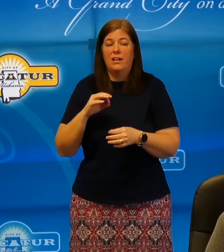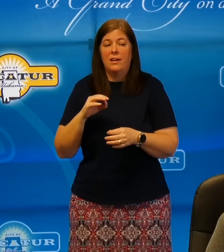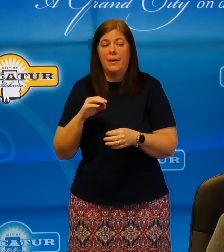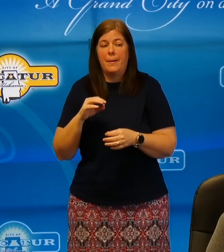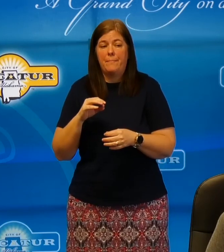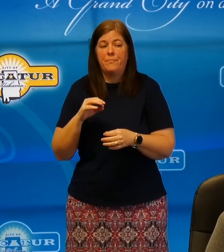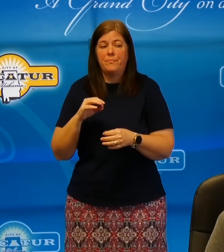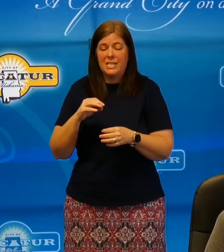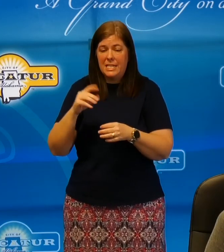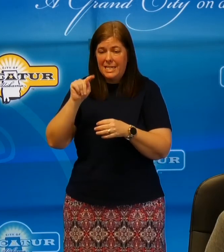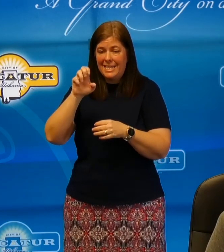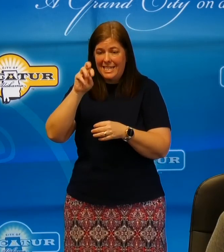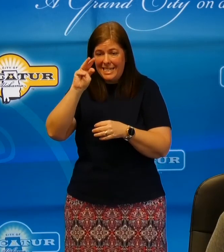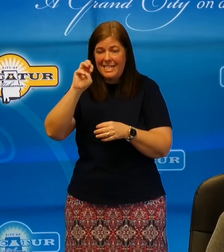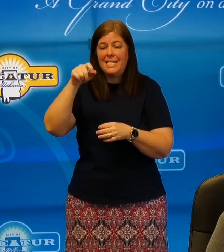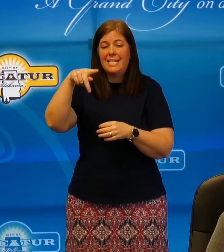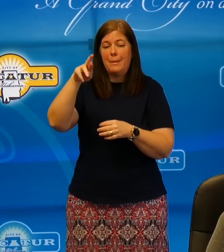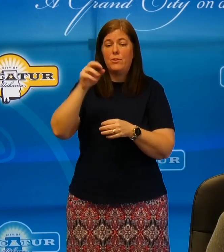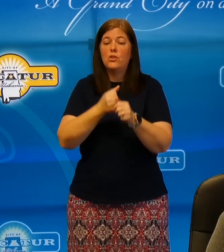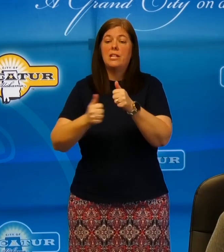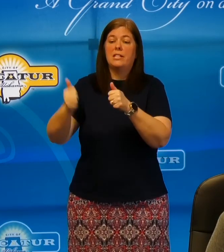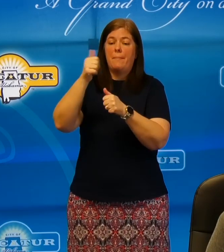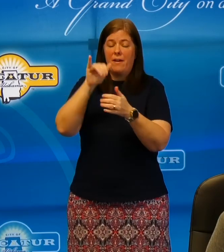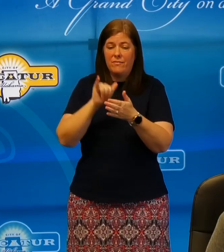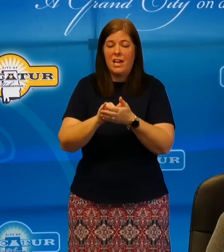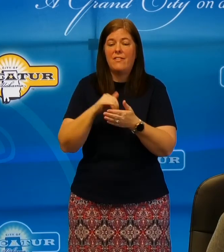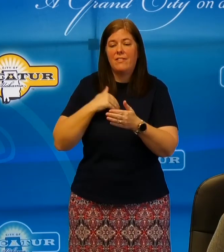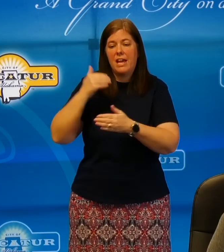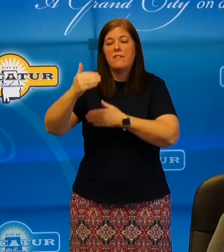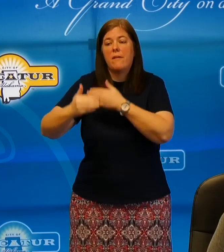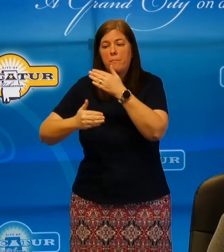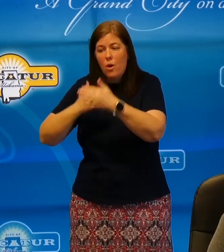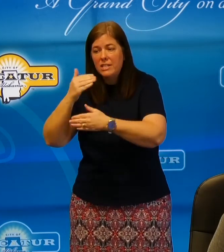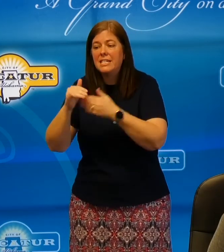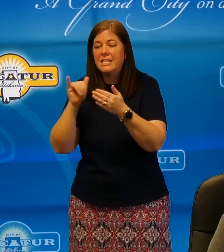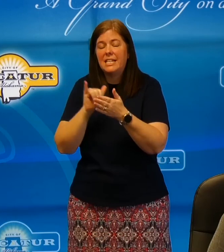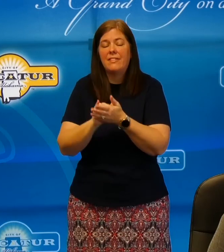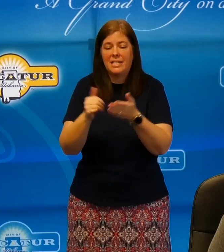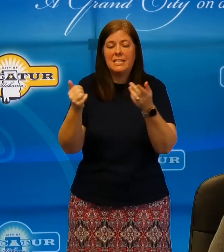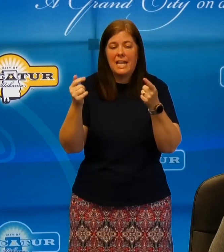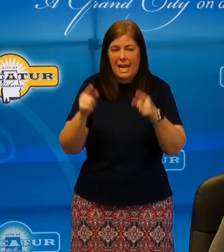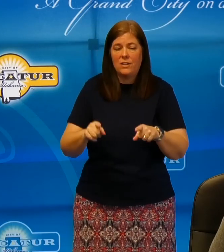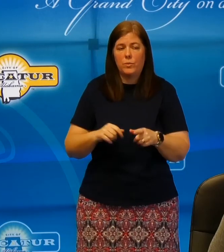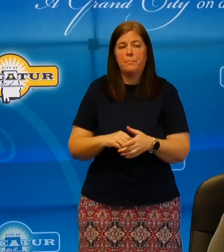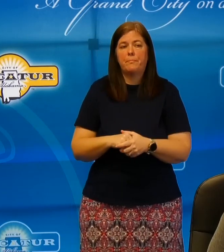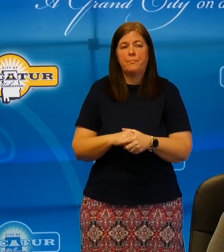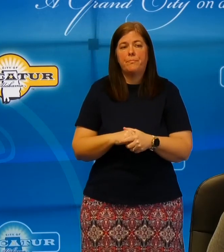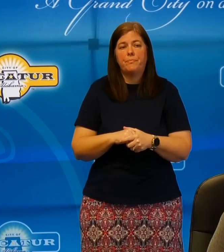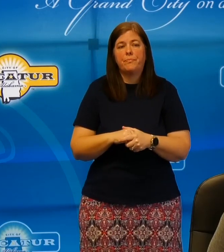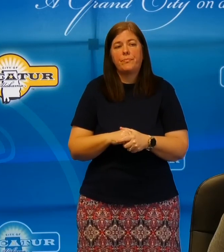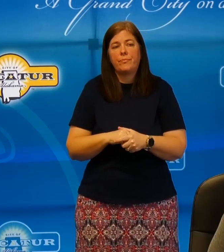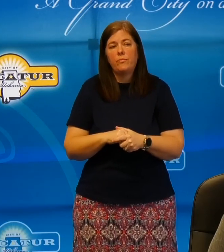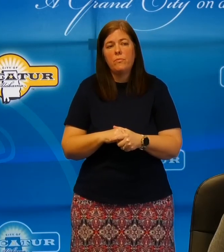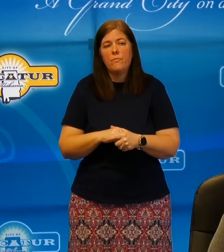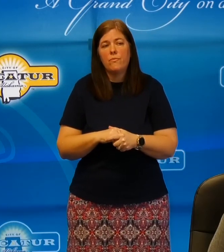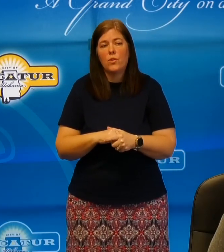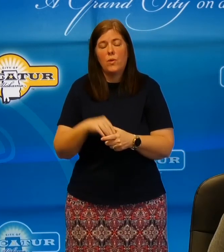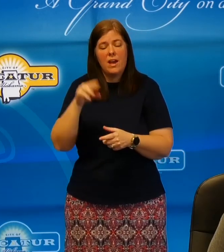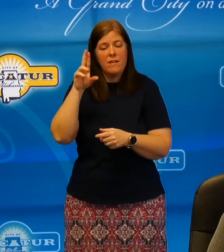have a process by which they are handled. They are sent home. We have